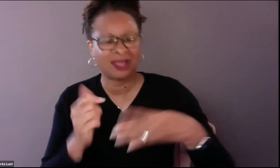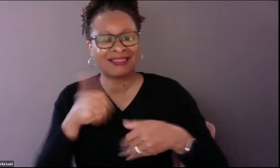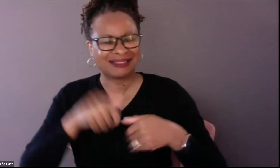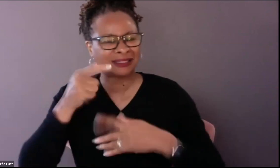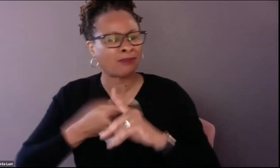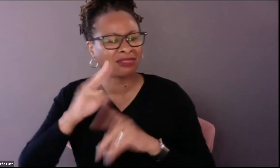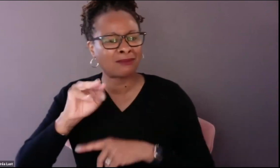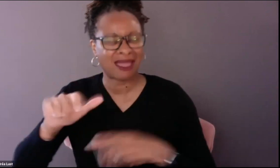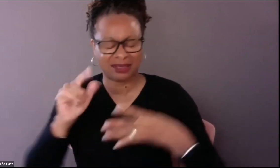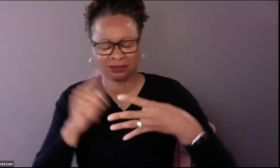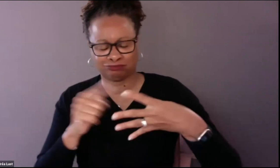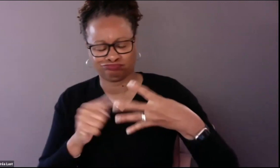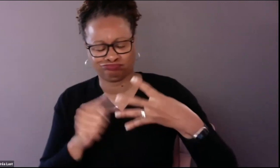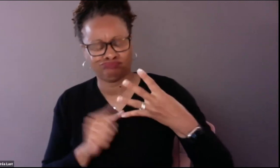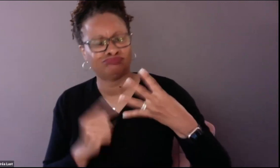you, everyone.